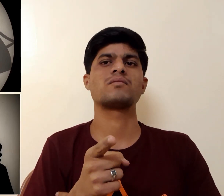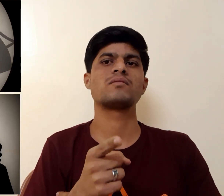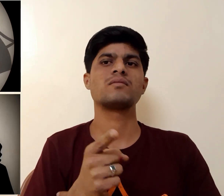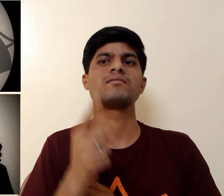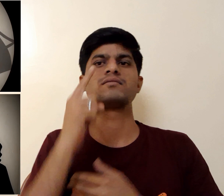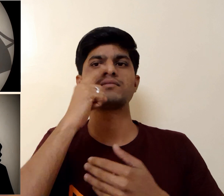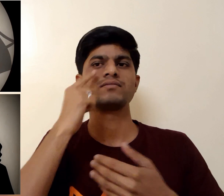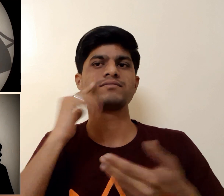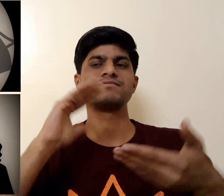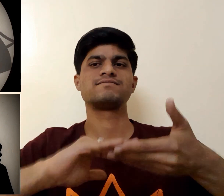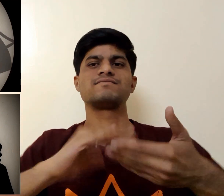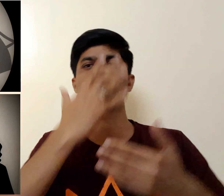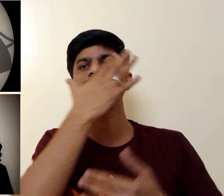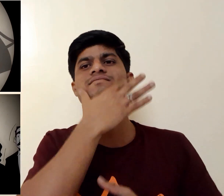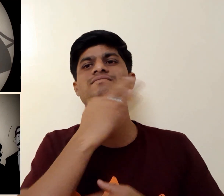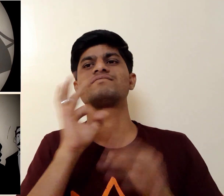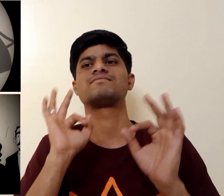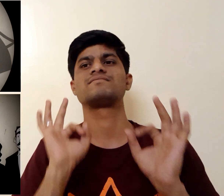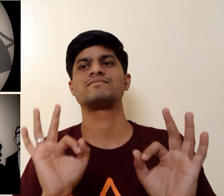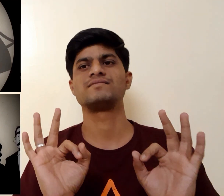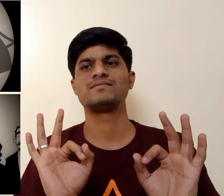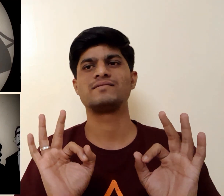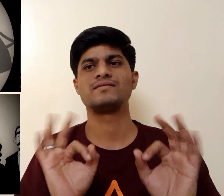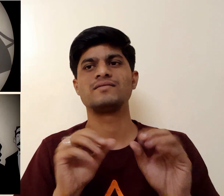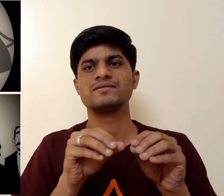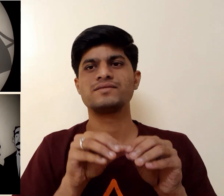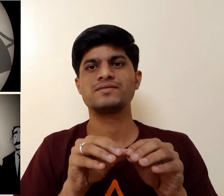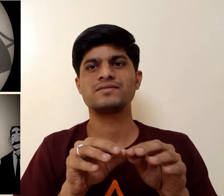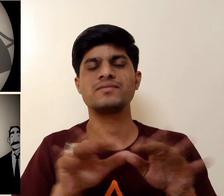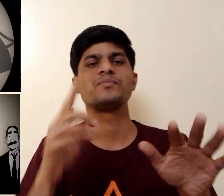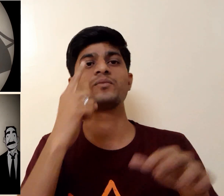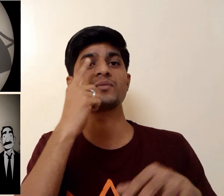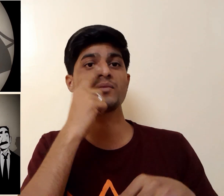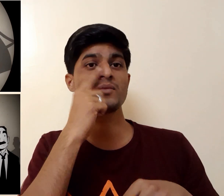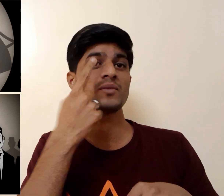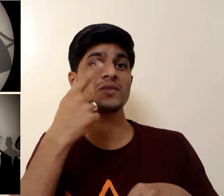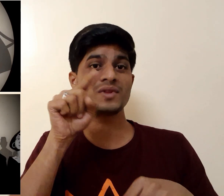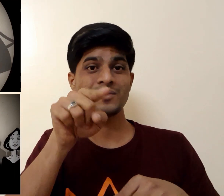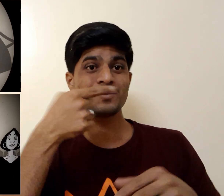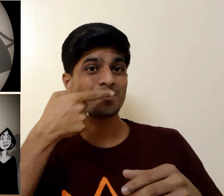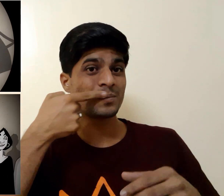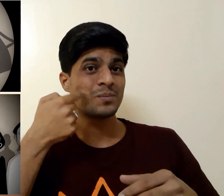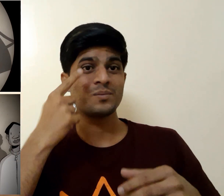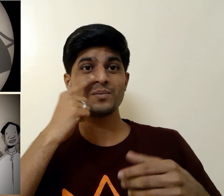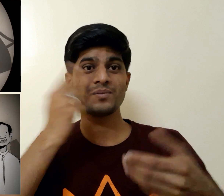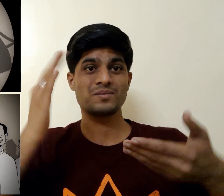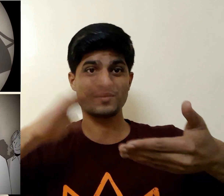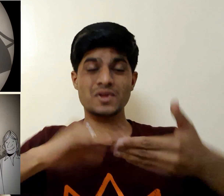of individuals and families and ensure that addiction is treated as the medical issue that it